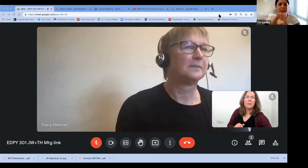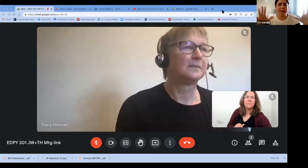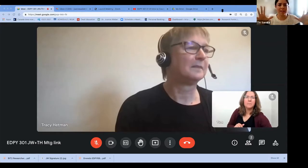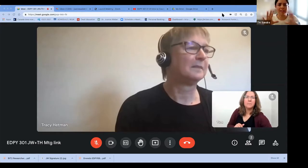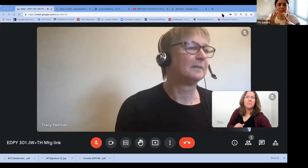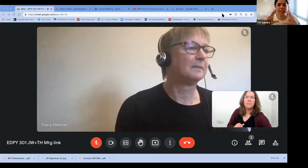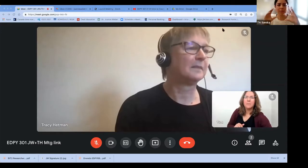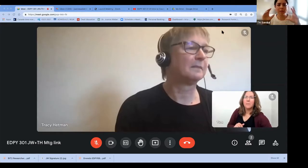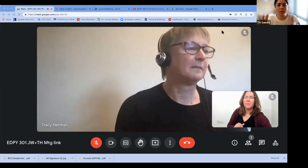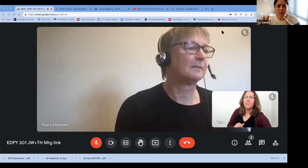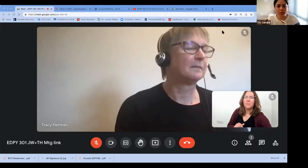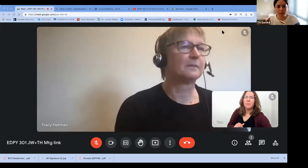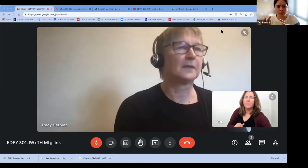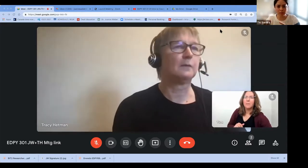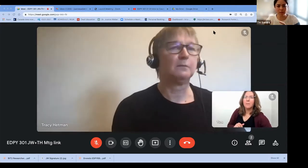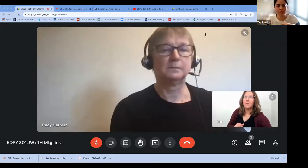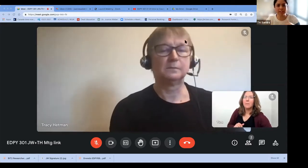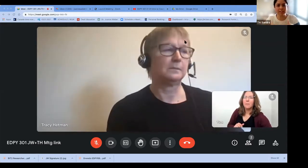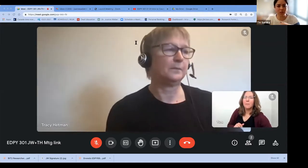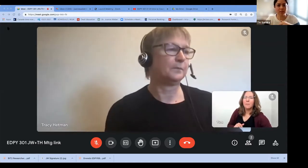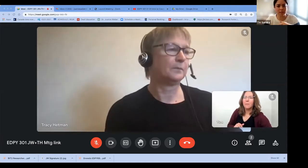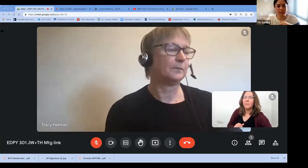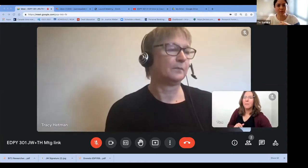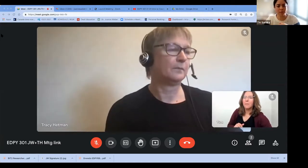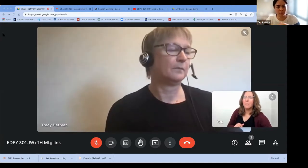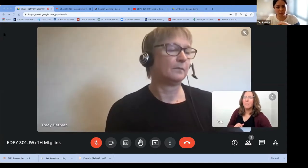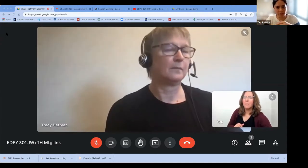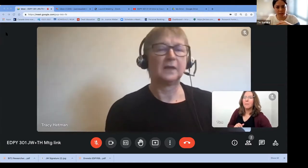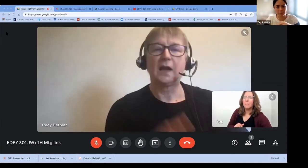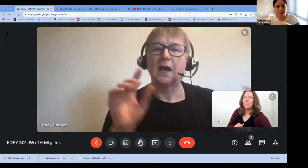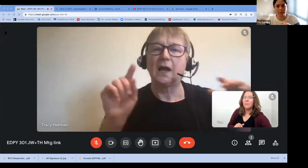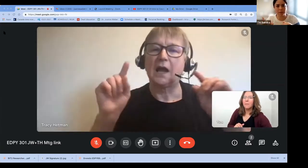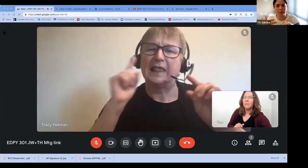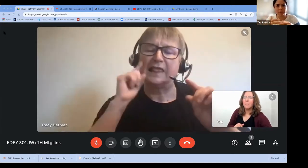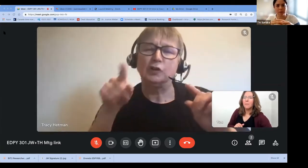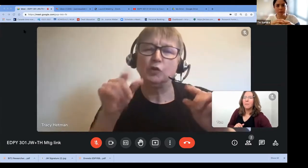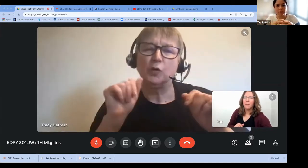Tracy, I think she can mute herself and still share the sound from her video.